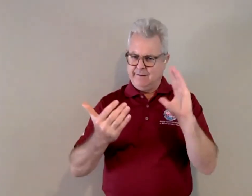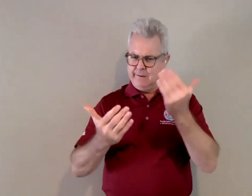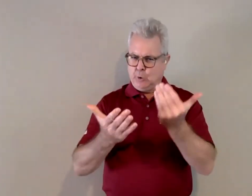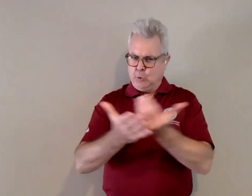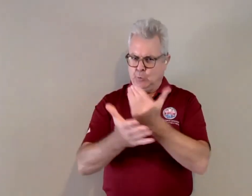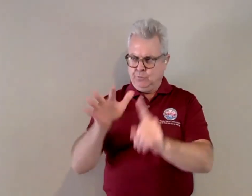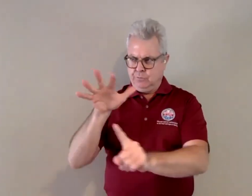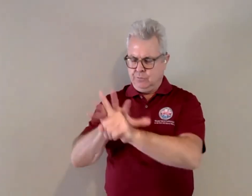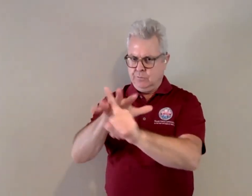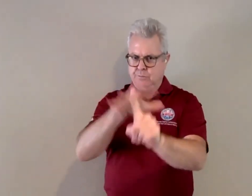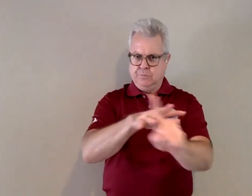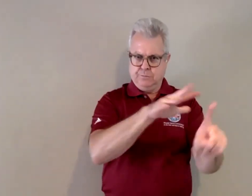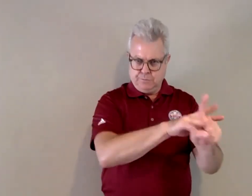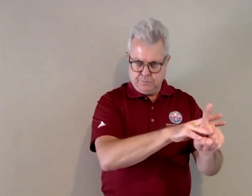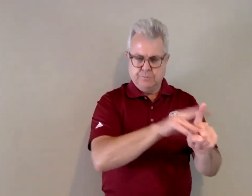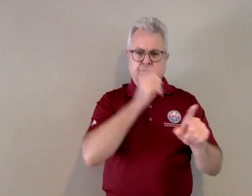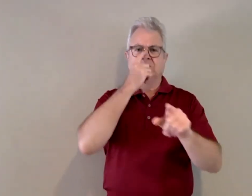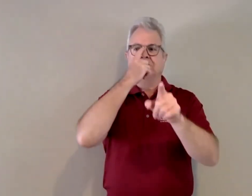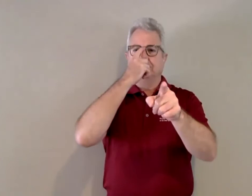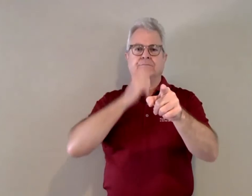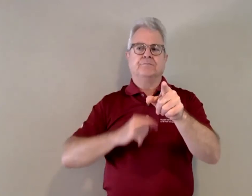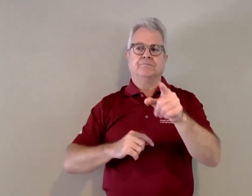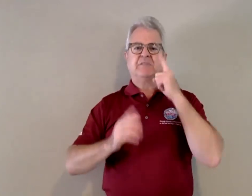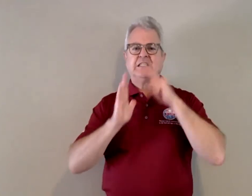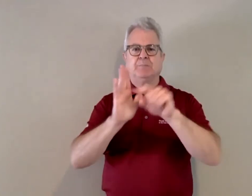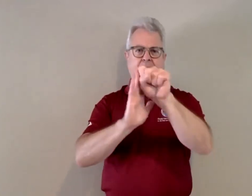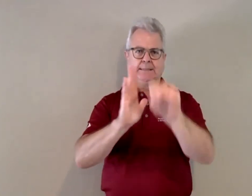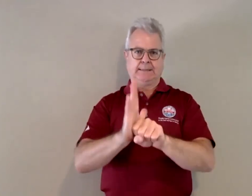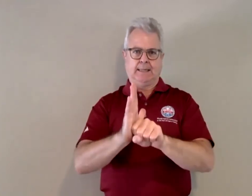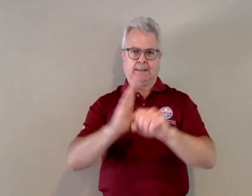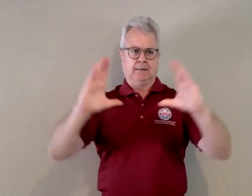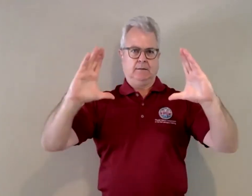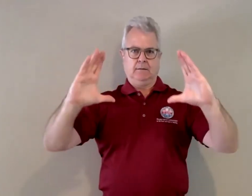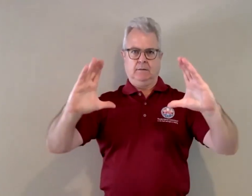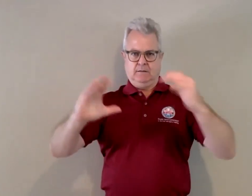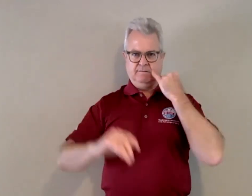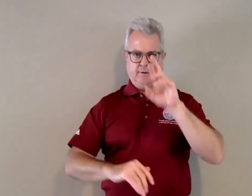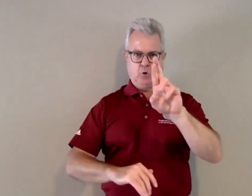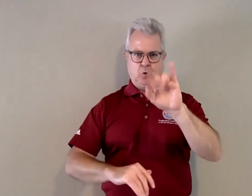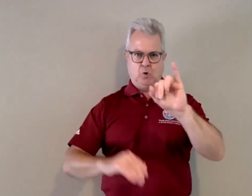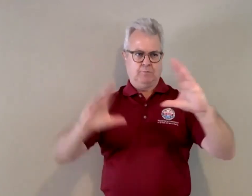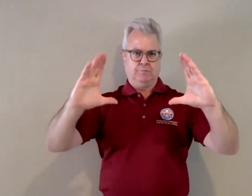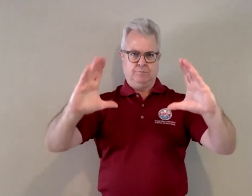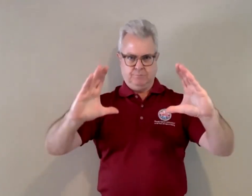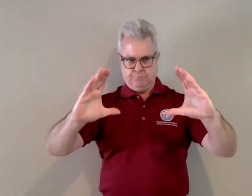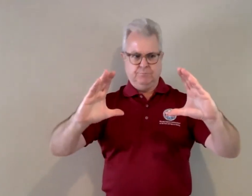careful. And it seems like Delta's showing up more and more, and in specific states.